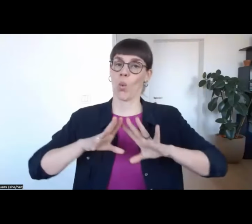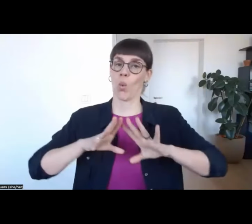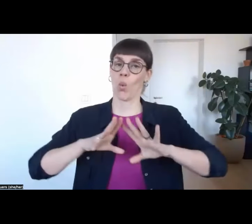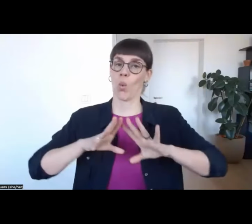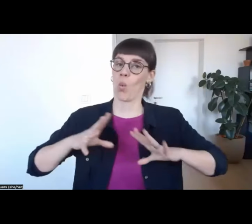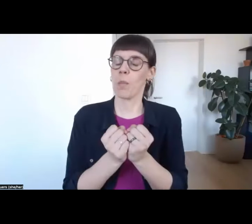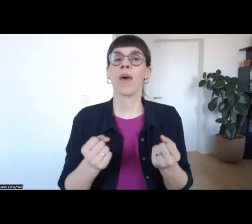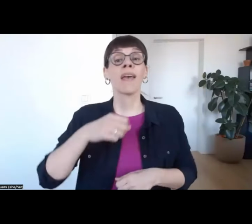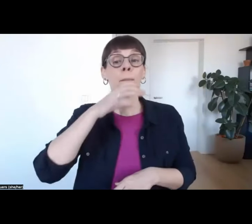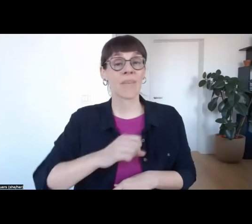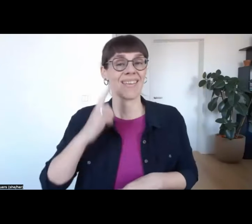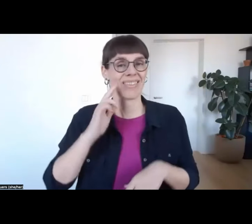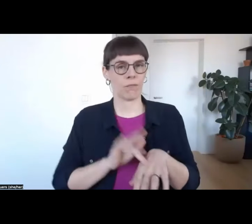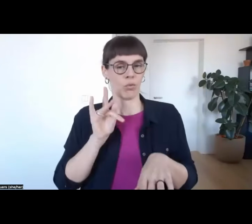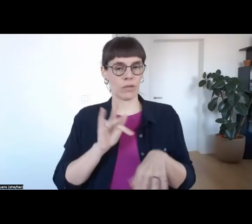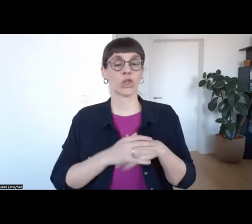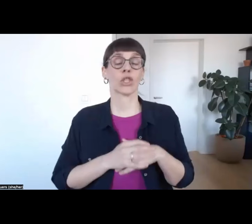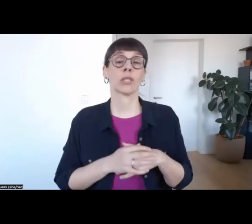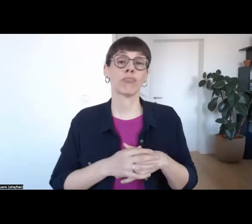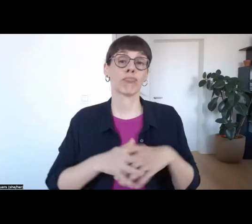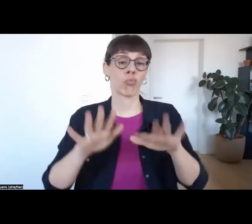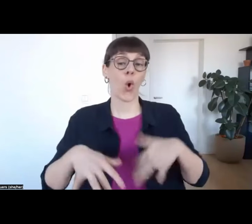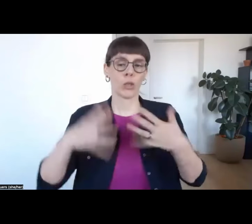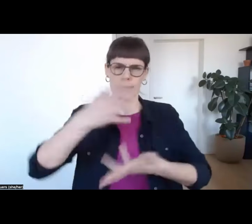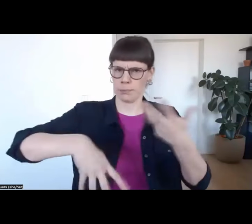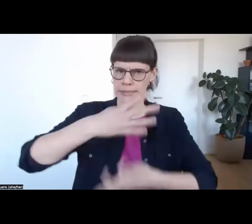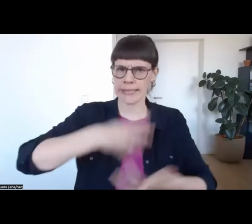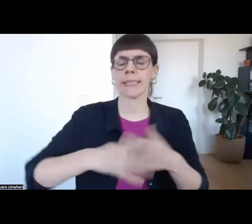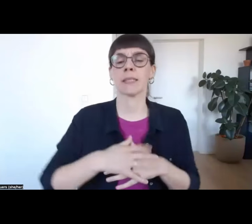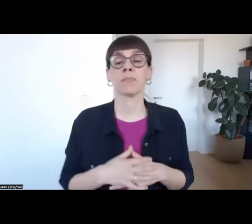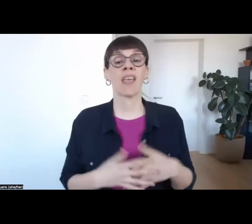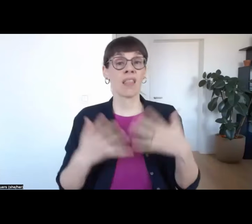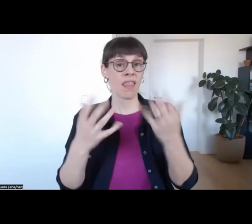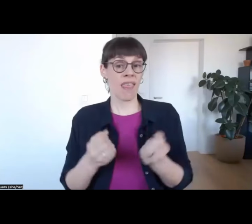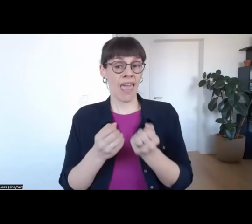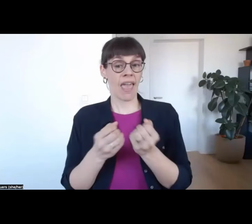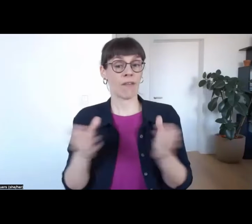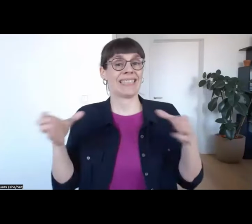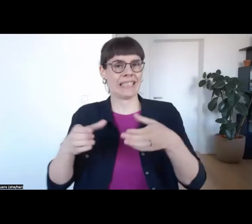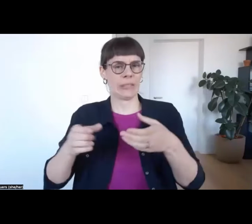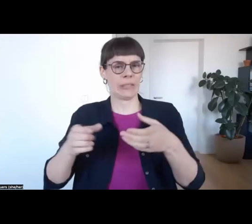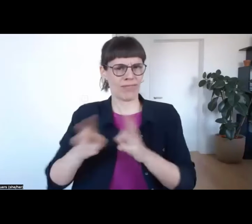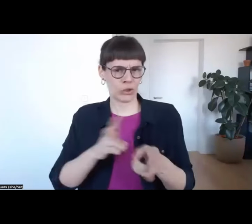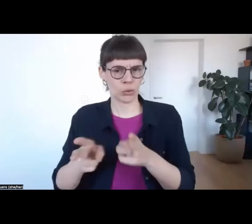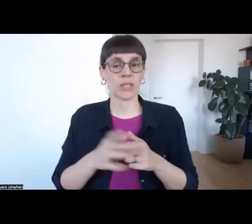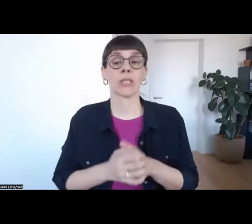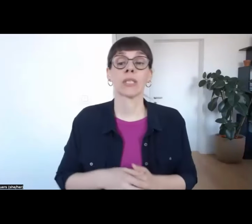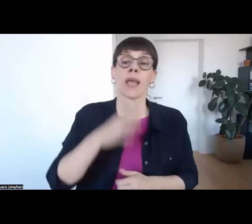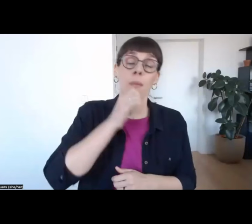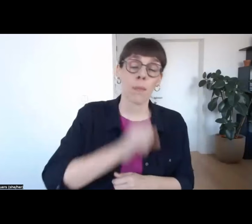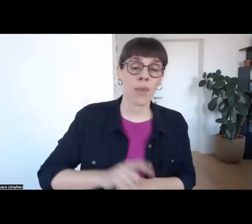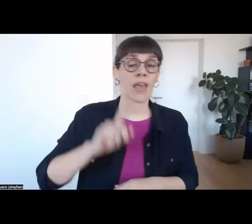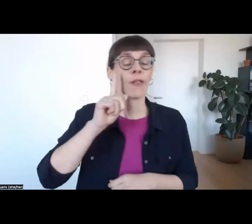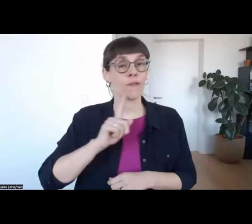form? In a workshop, perhaps it's a male deaf professional, the audience is mixed, and you have a team